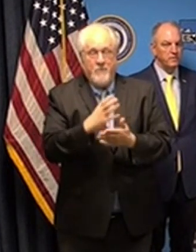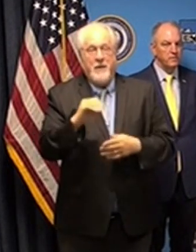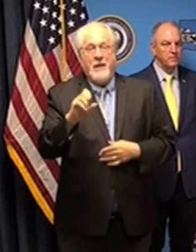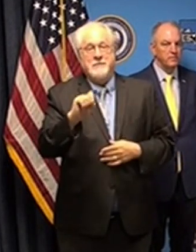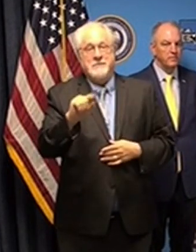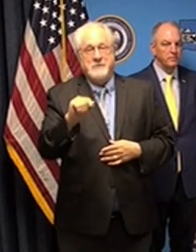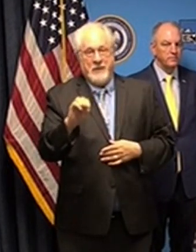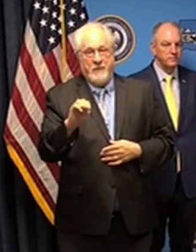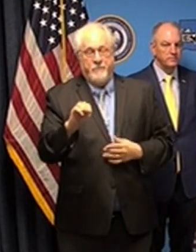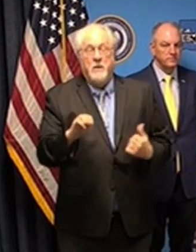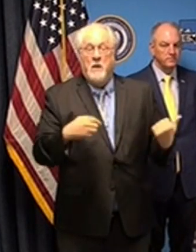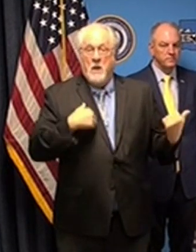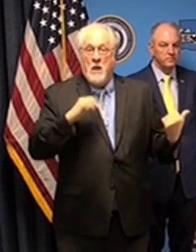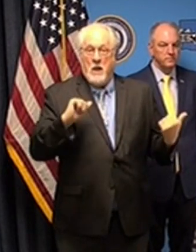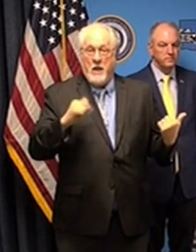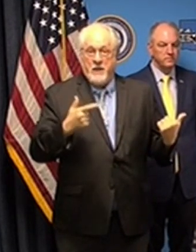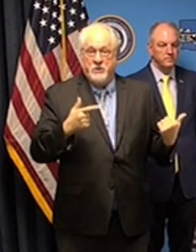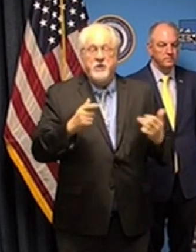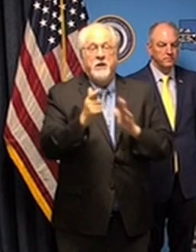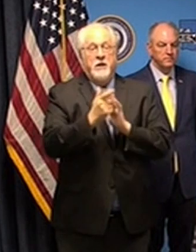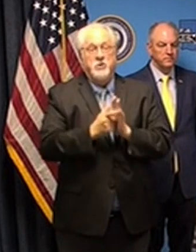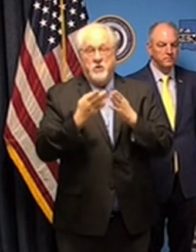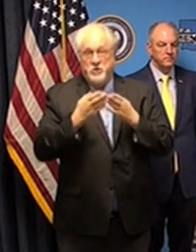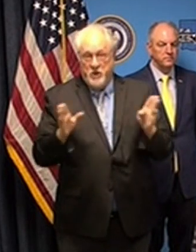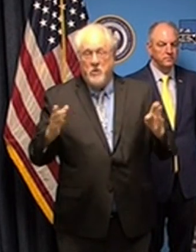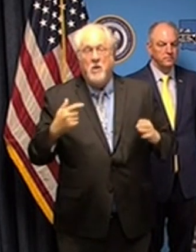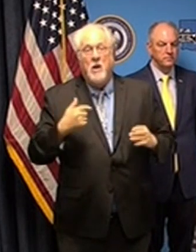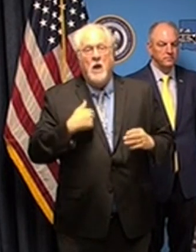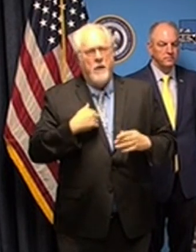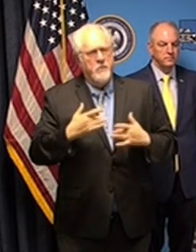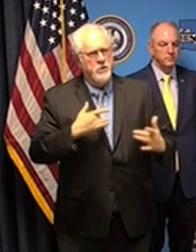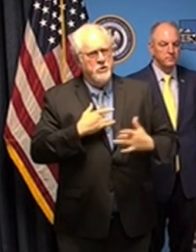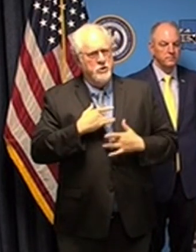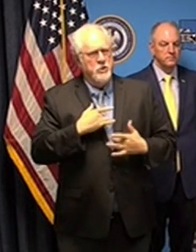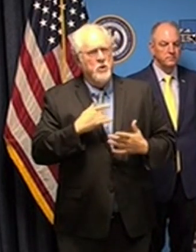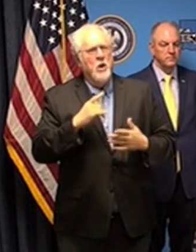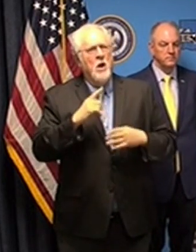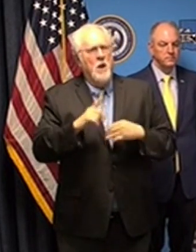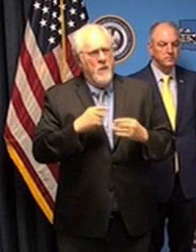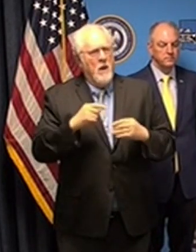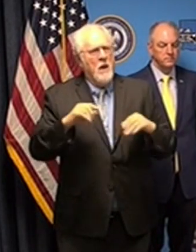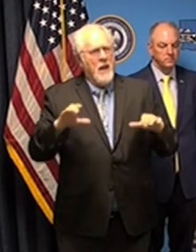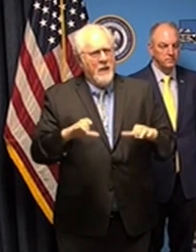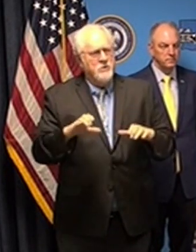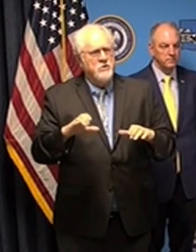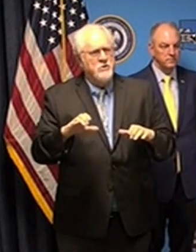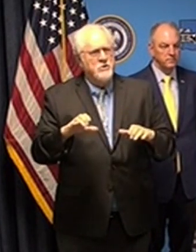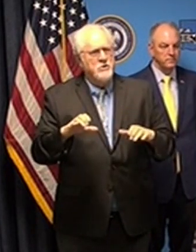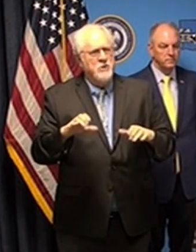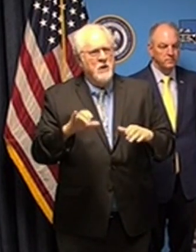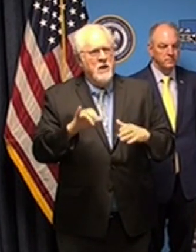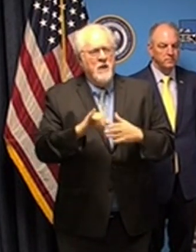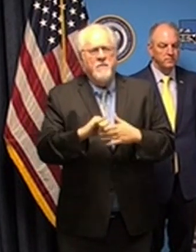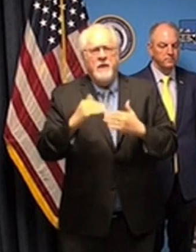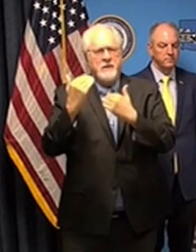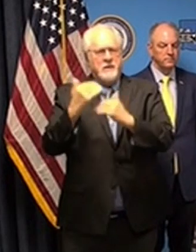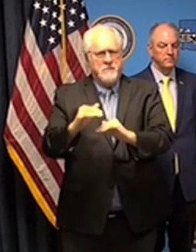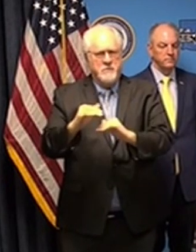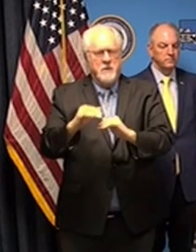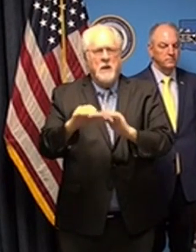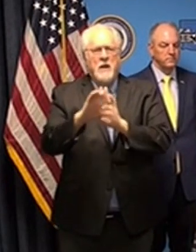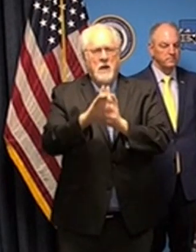the Attorney General, I am, of course, especially concerned about actions which would seem to limit constitutional